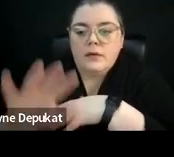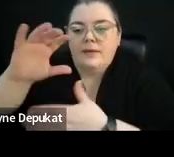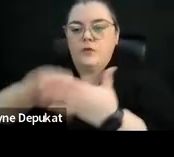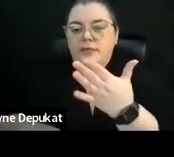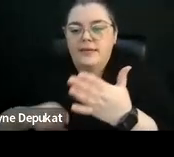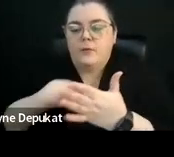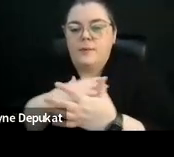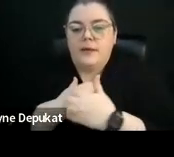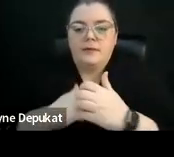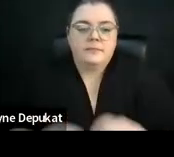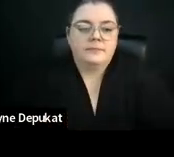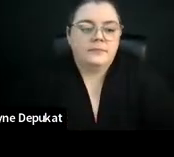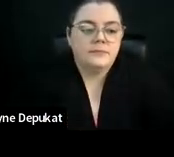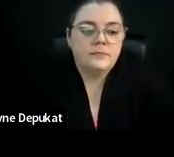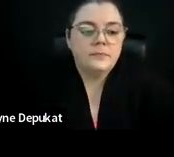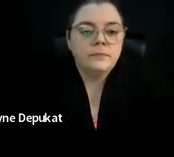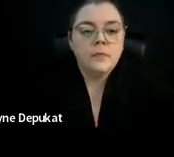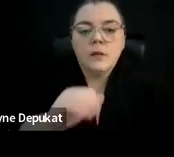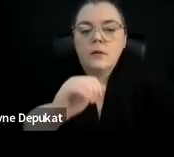And if you could take away Mike.